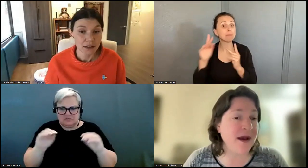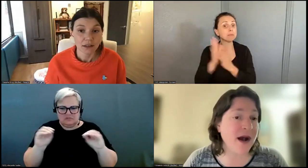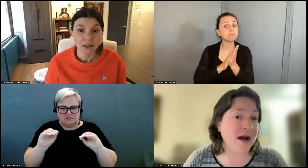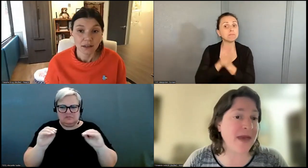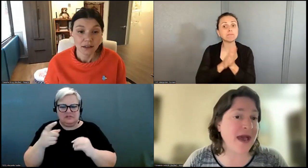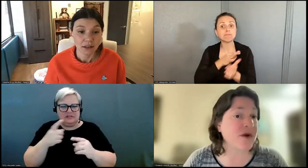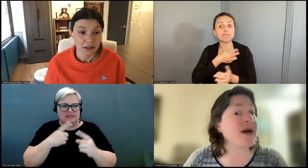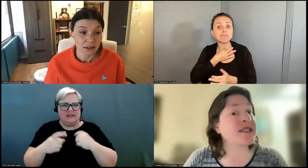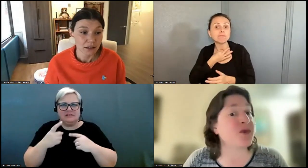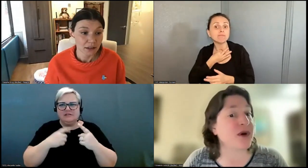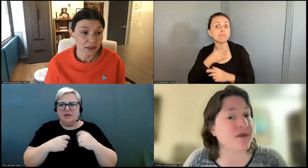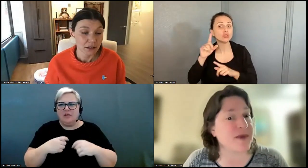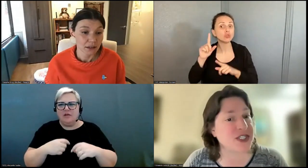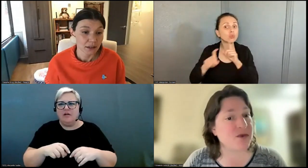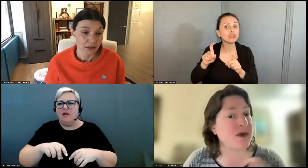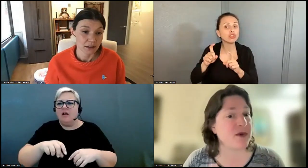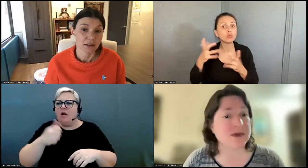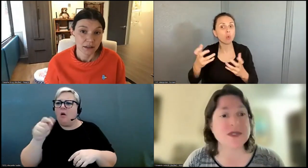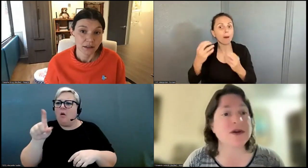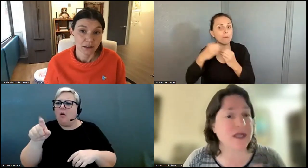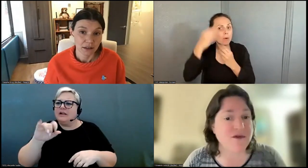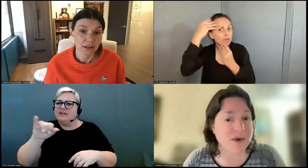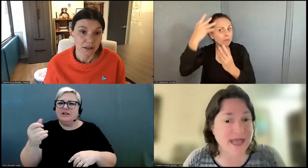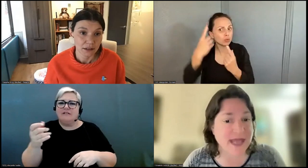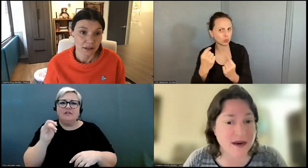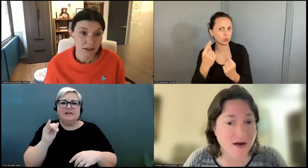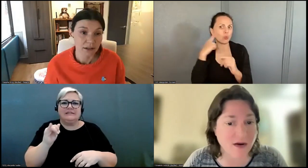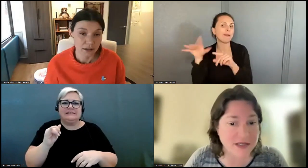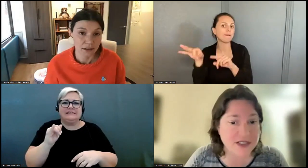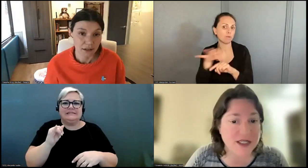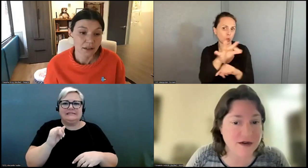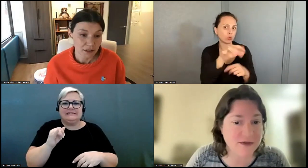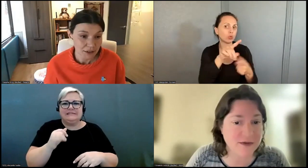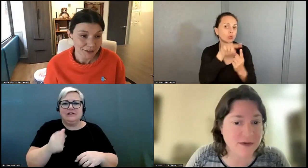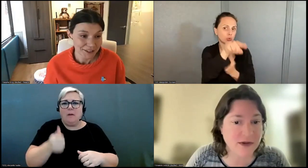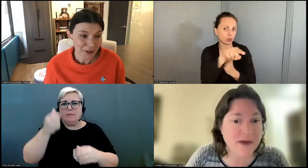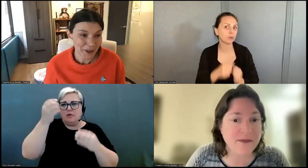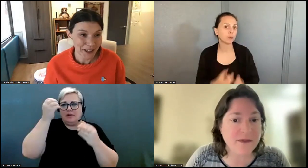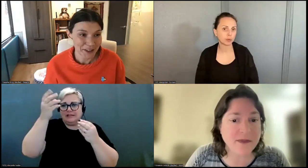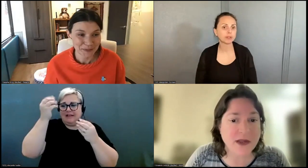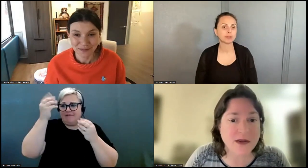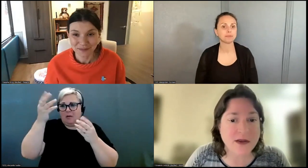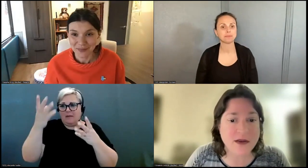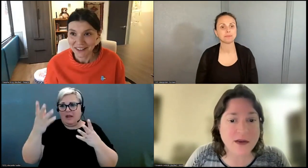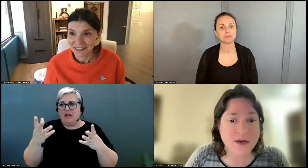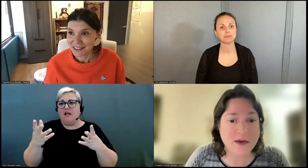who have requested more information, we will certainly forward that on to you.